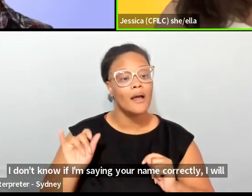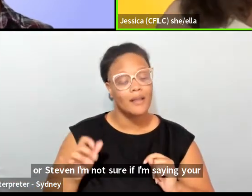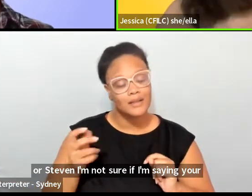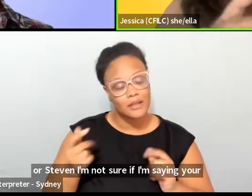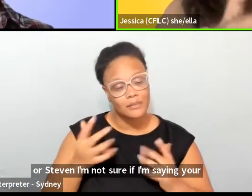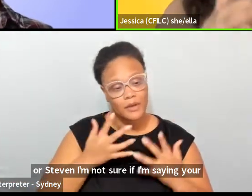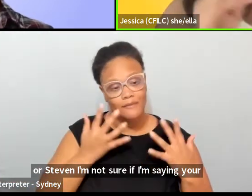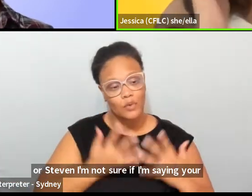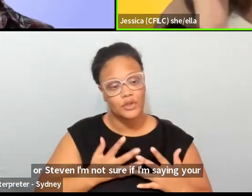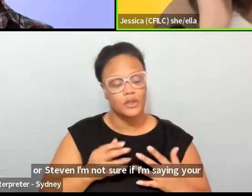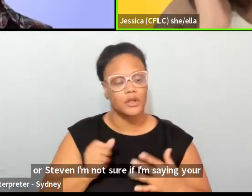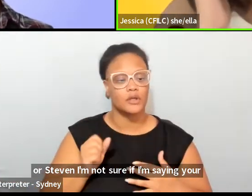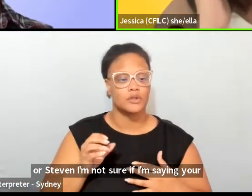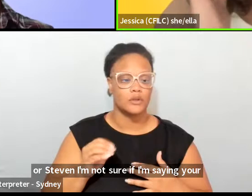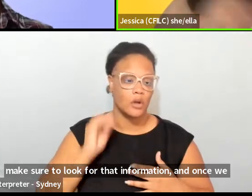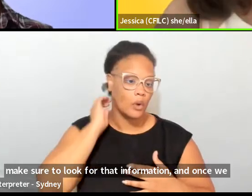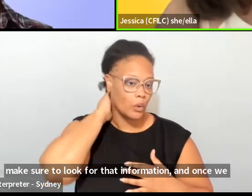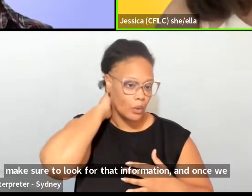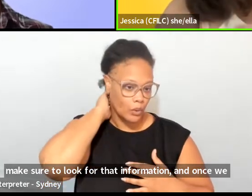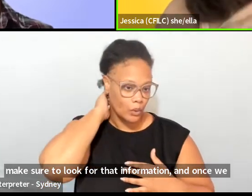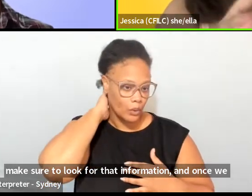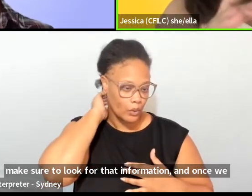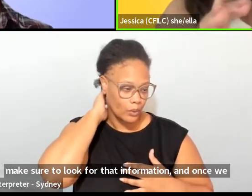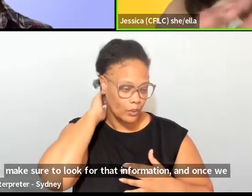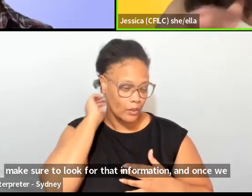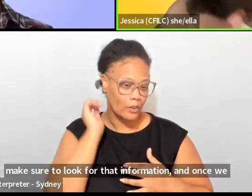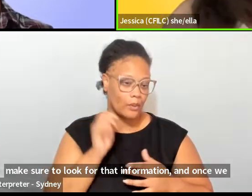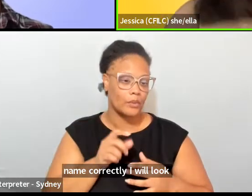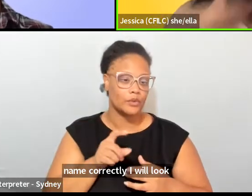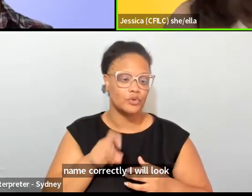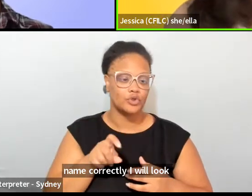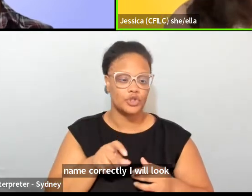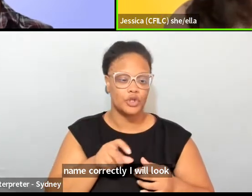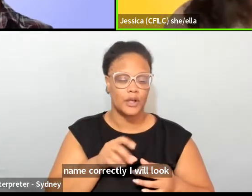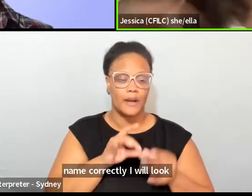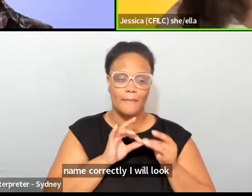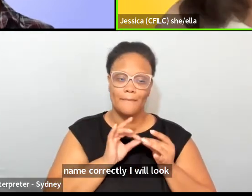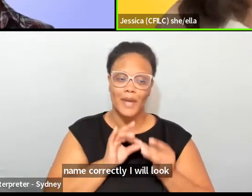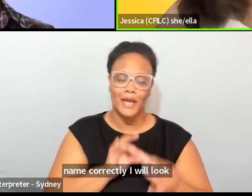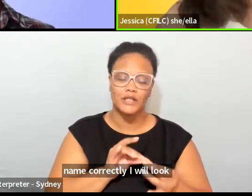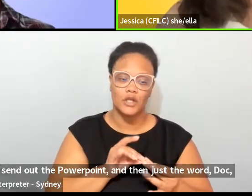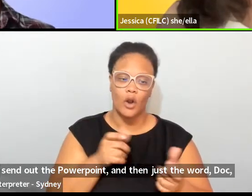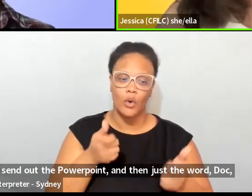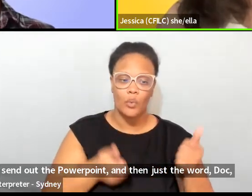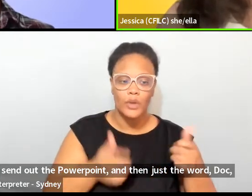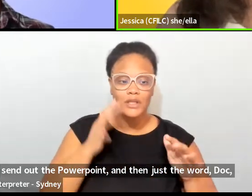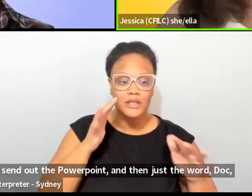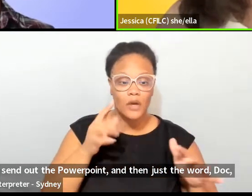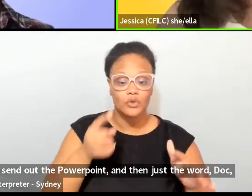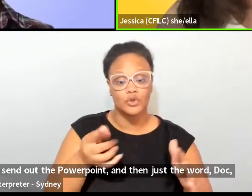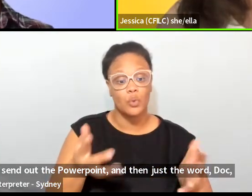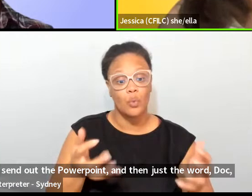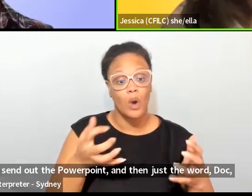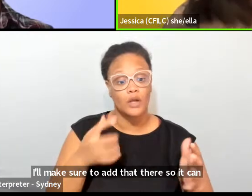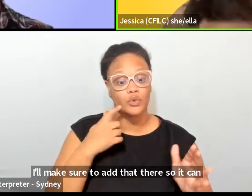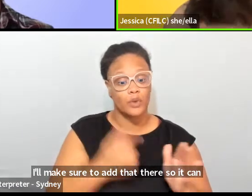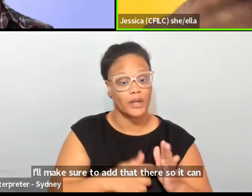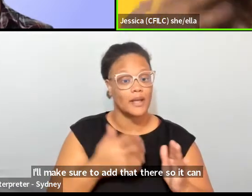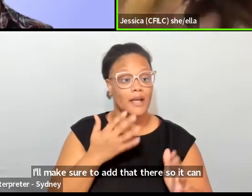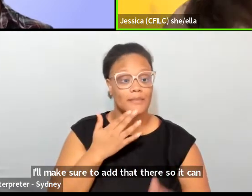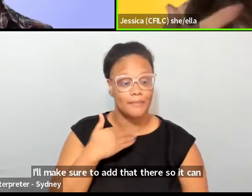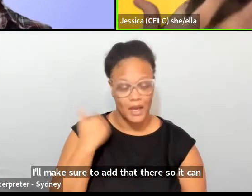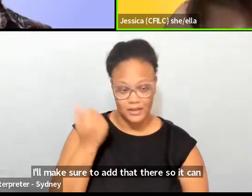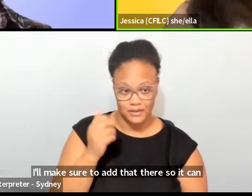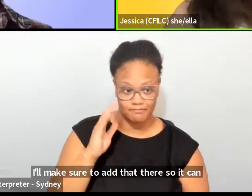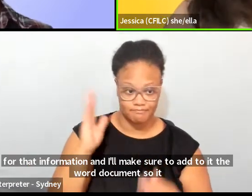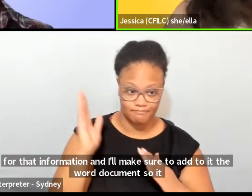unfortunate. So I would say that, like, I would base it upon which sounds we want to recognize the best,